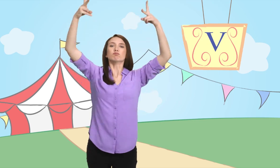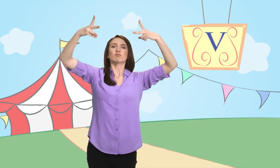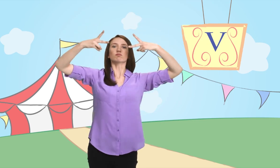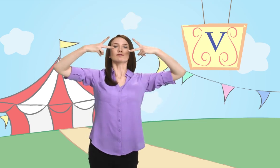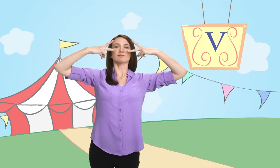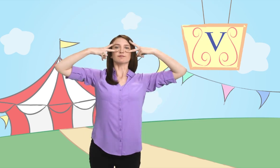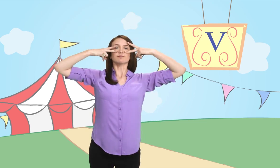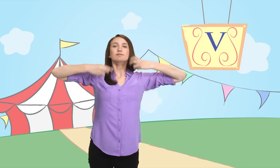Put on your goggles.